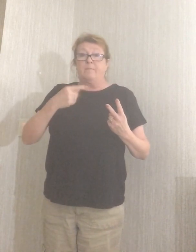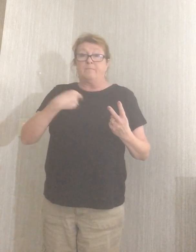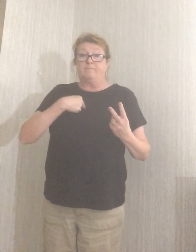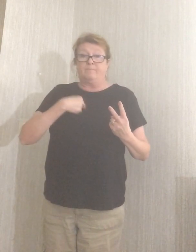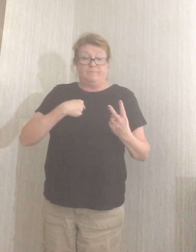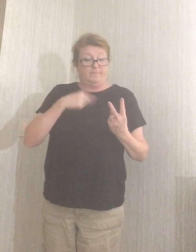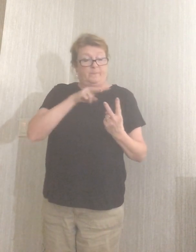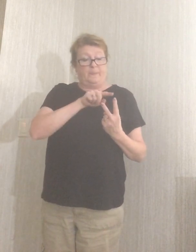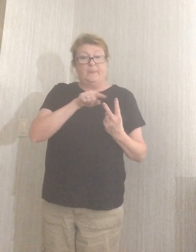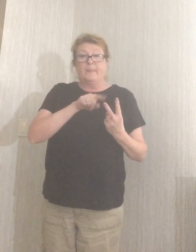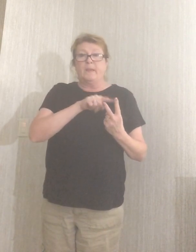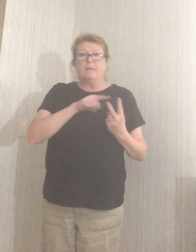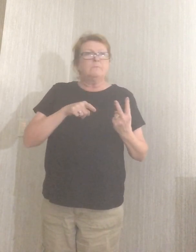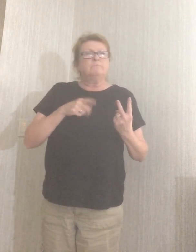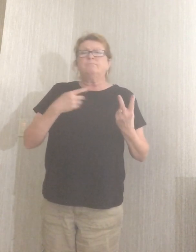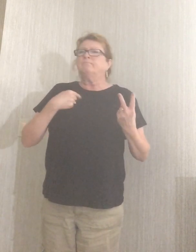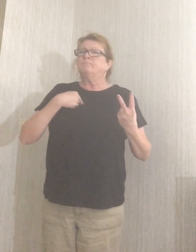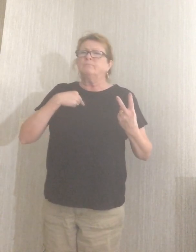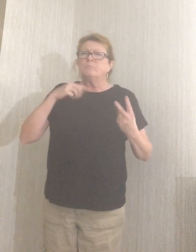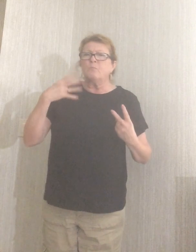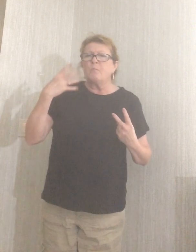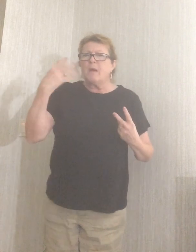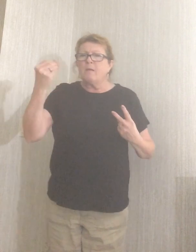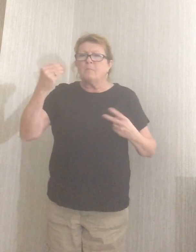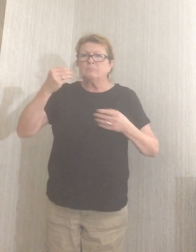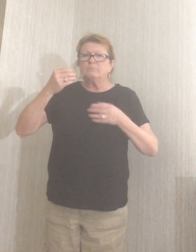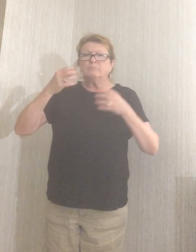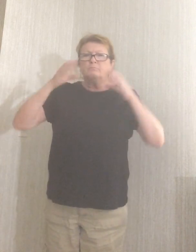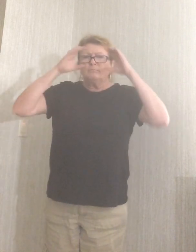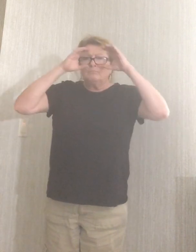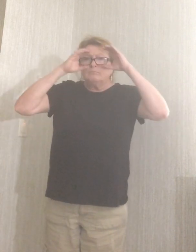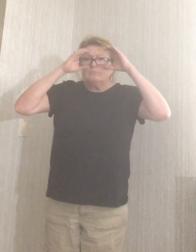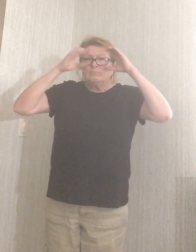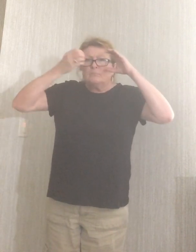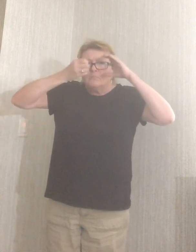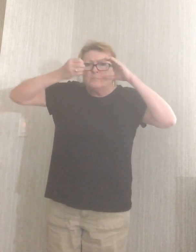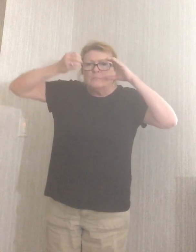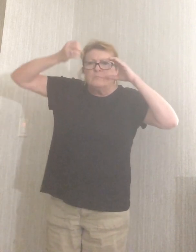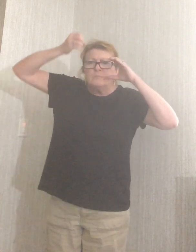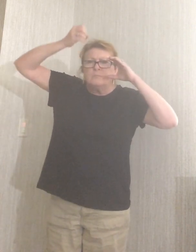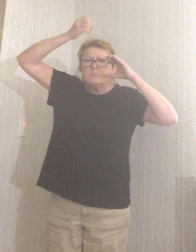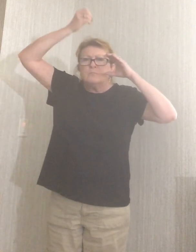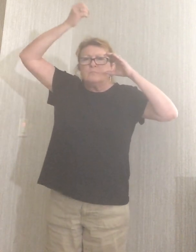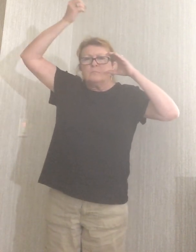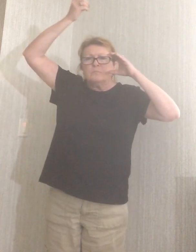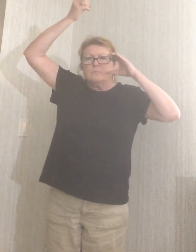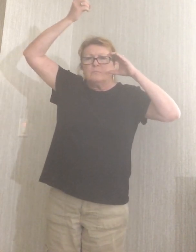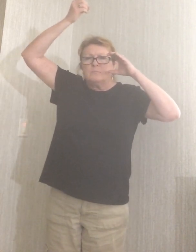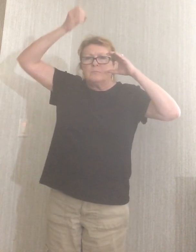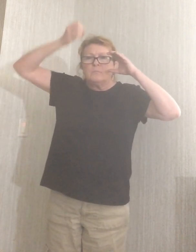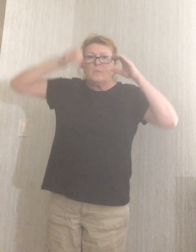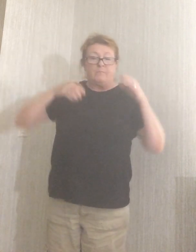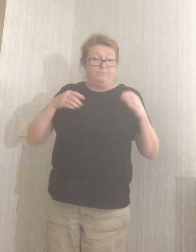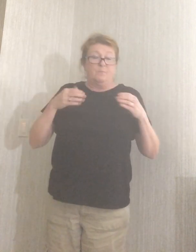With nothing but a pair of fins, a mask, and a snorkel, we floated